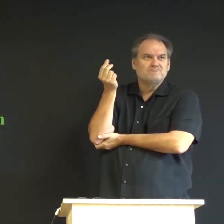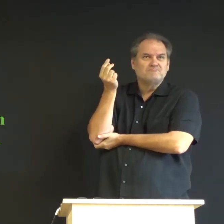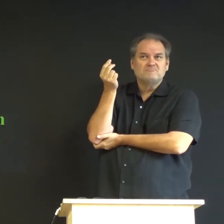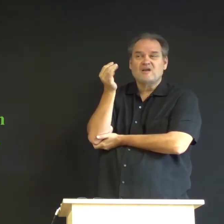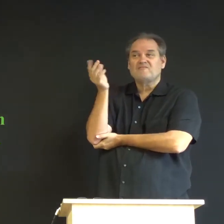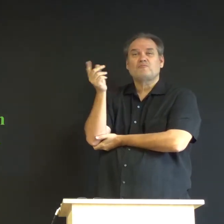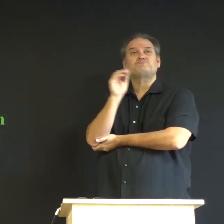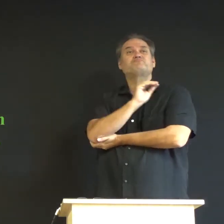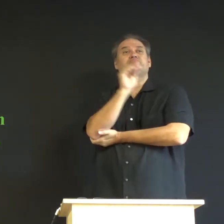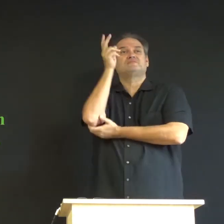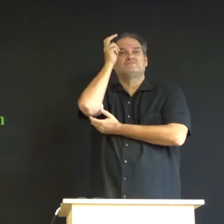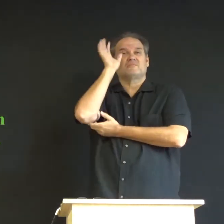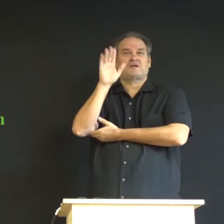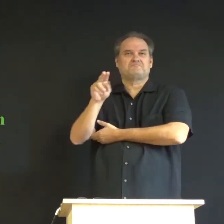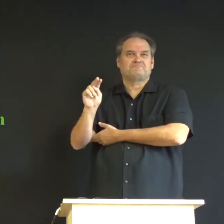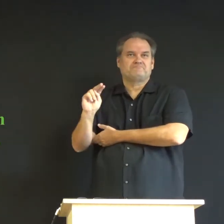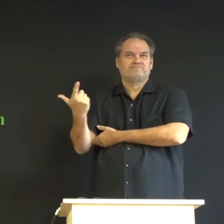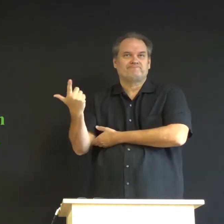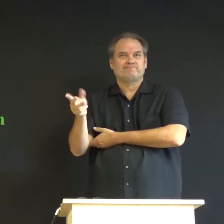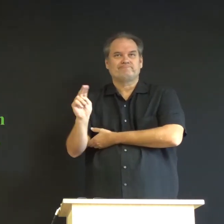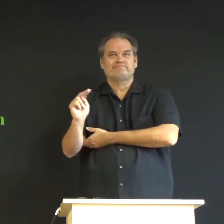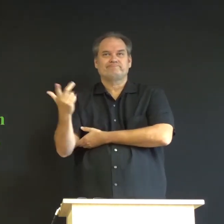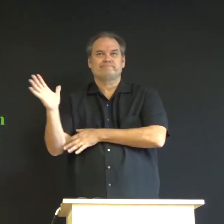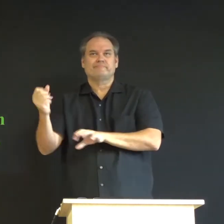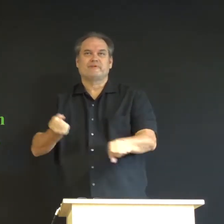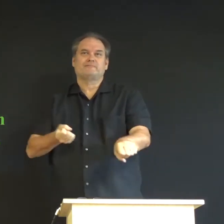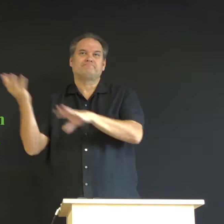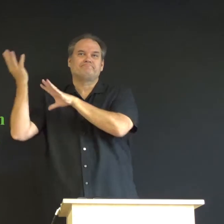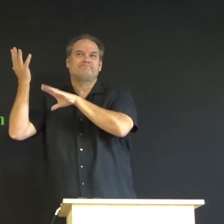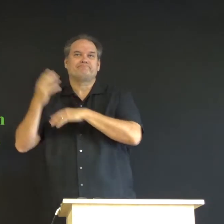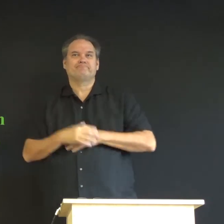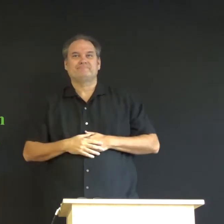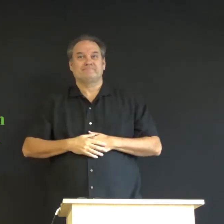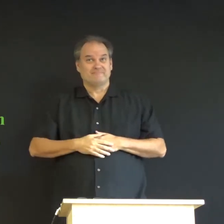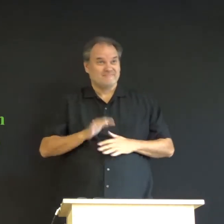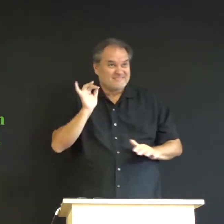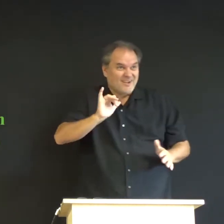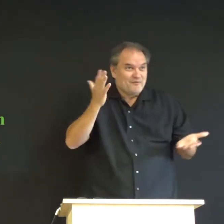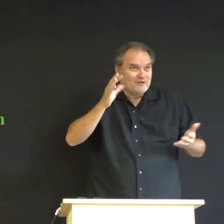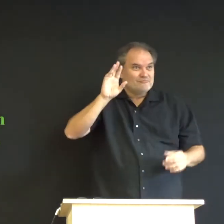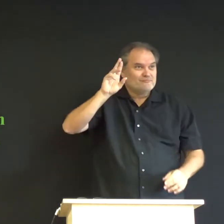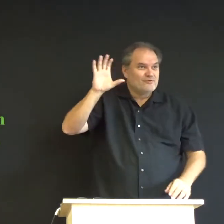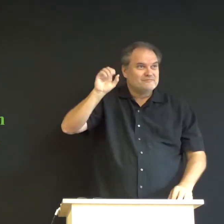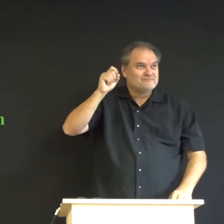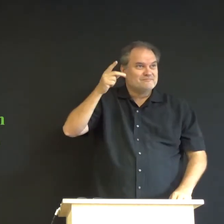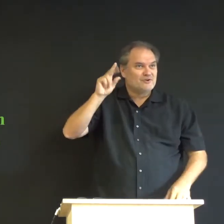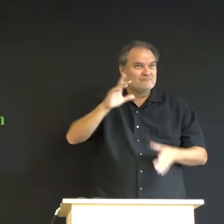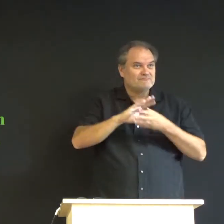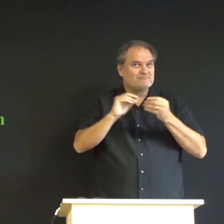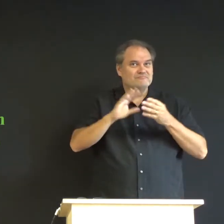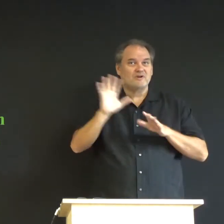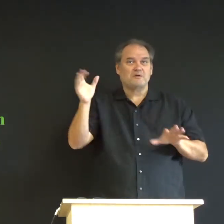What is their view of Satan is not really any good, but R.C. Pearl